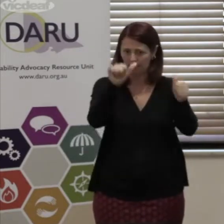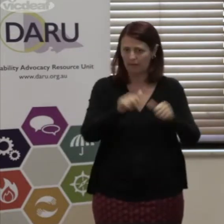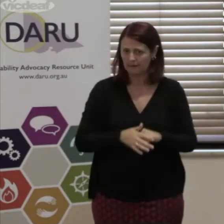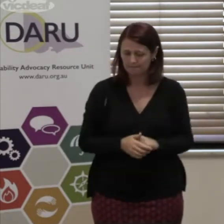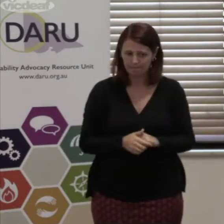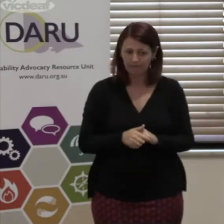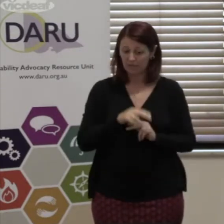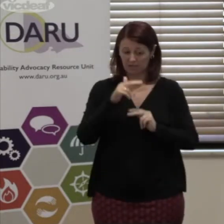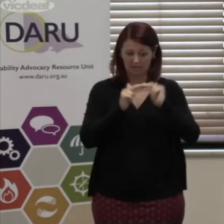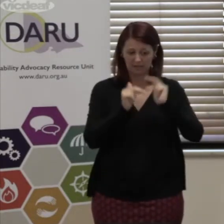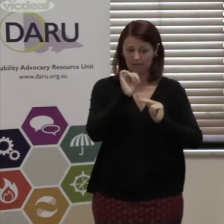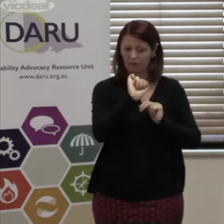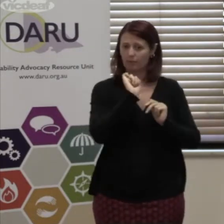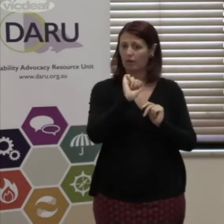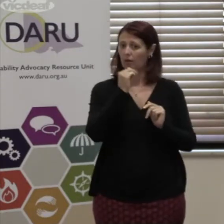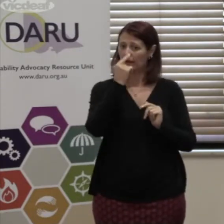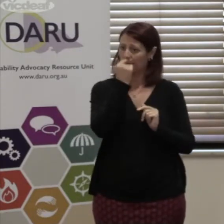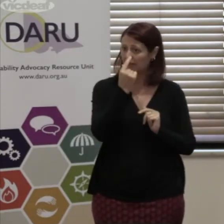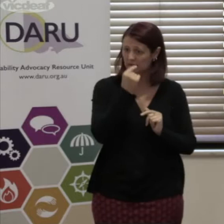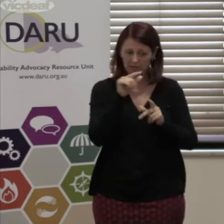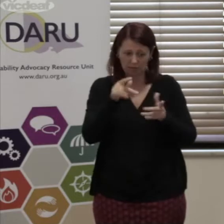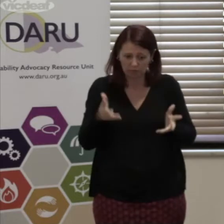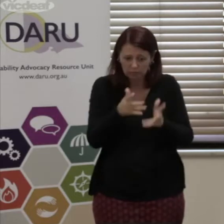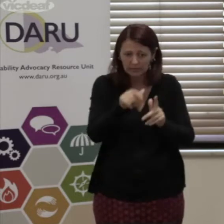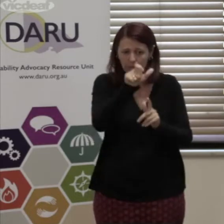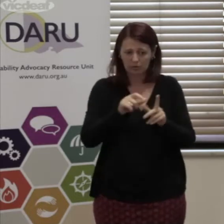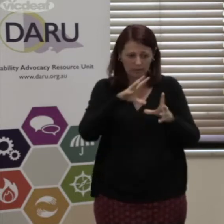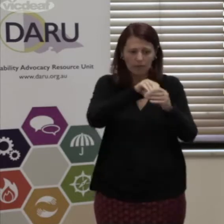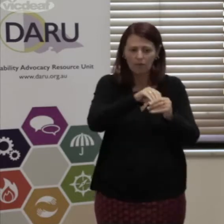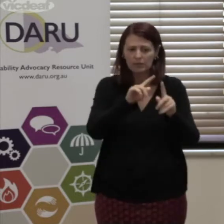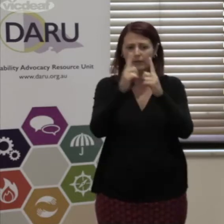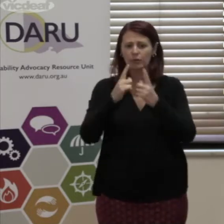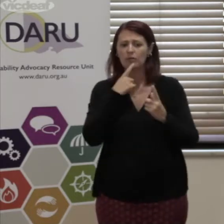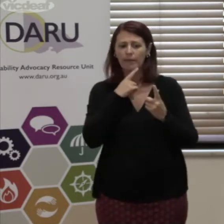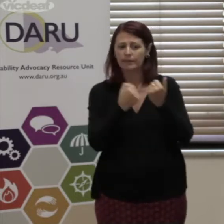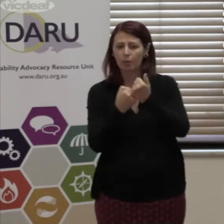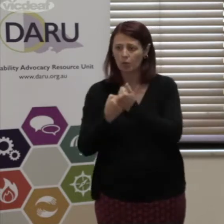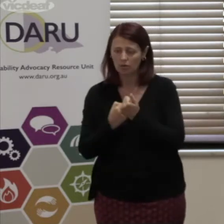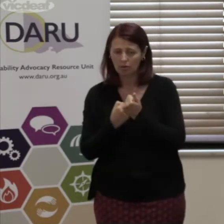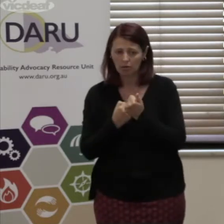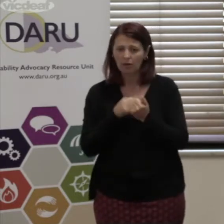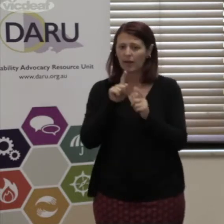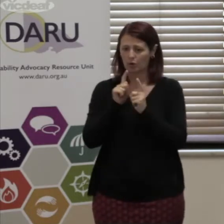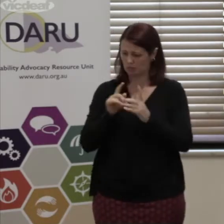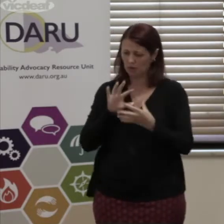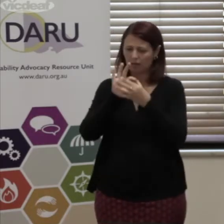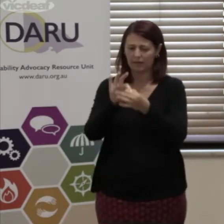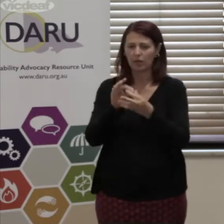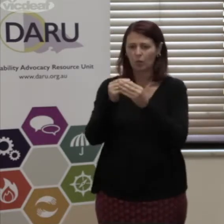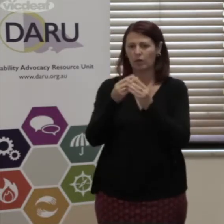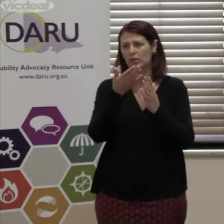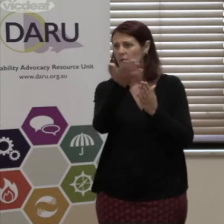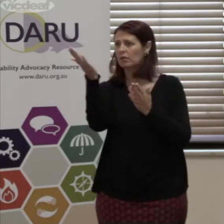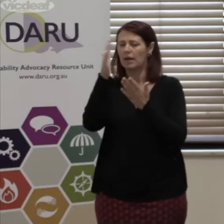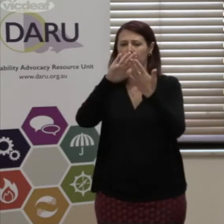building current capacity and encouraging participants to explore different supports, and linking participant with mainstream and